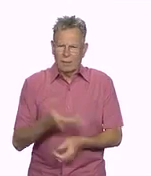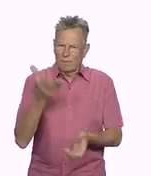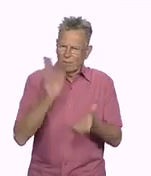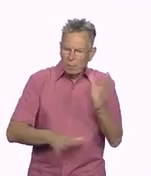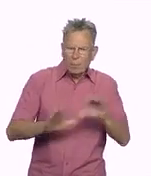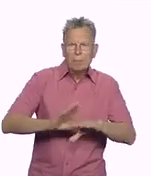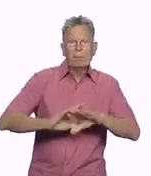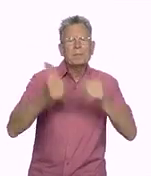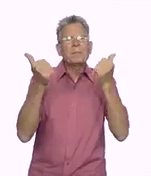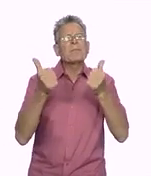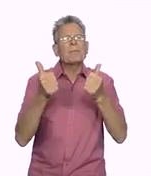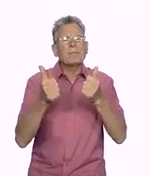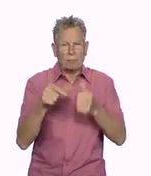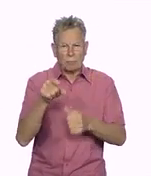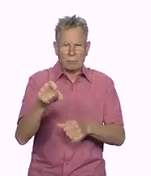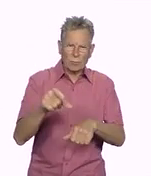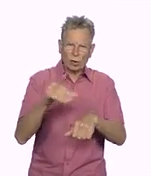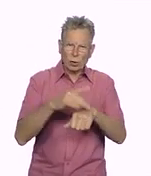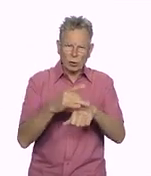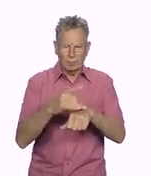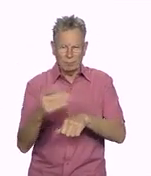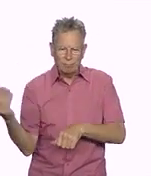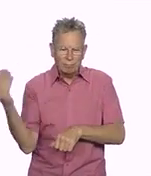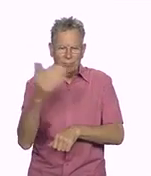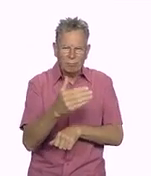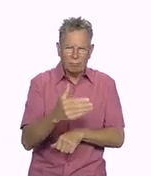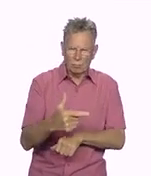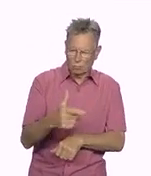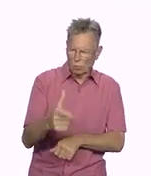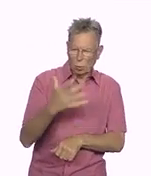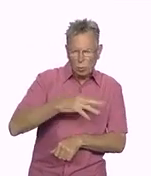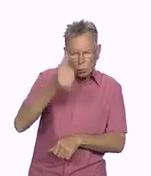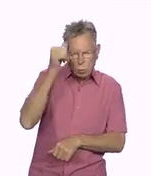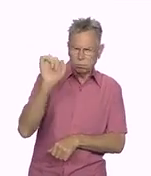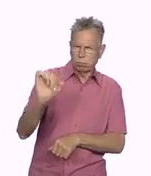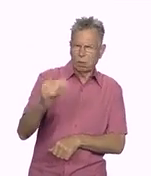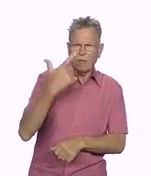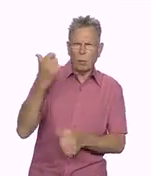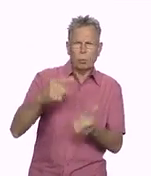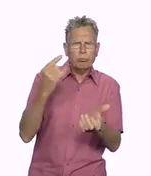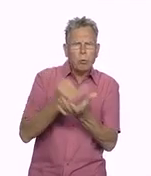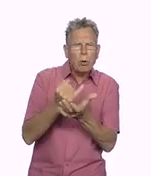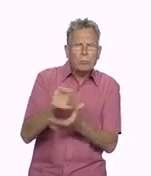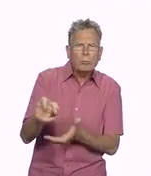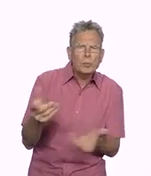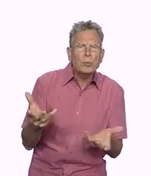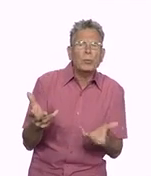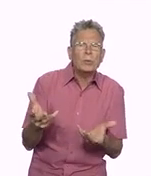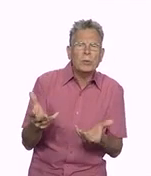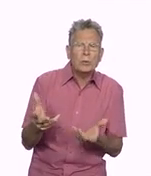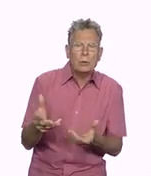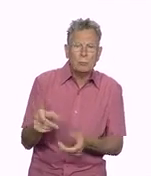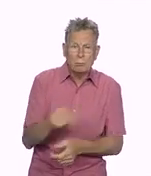From the outset, to provide you with the best care and treatment, the doctor will need to find out what's wrong with you.